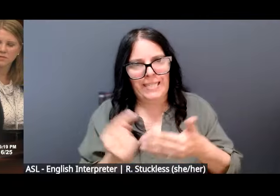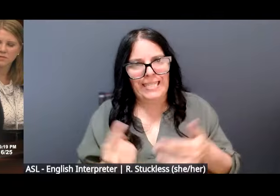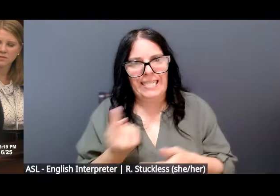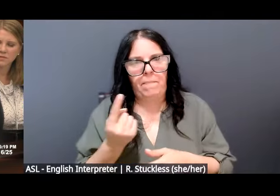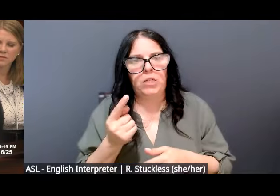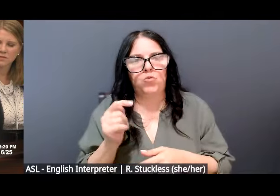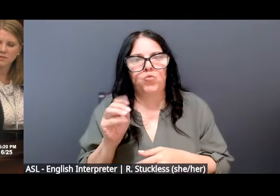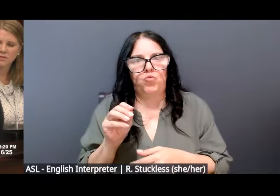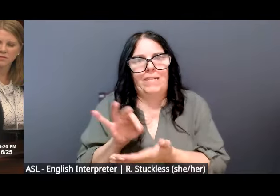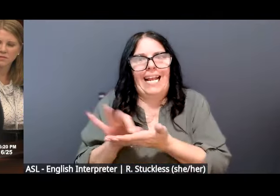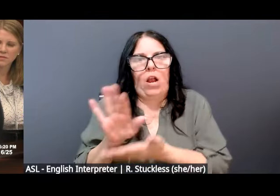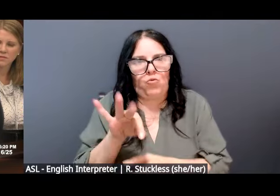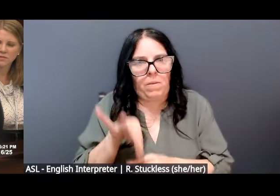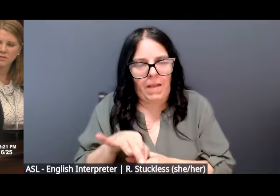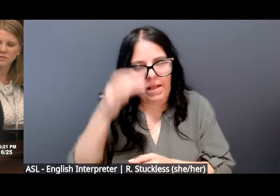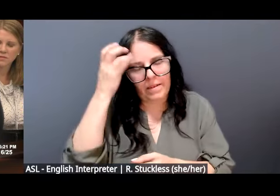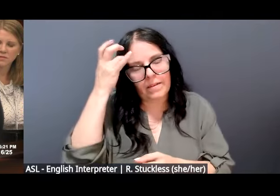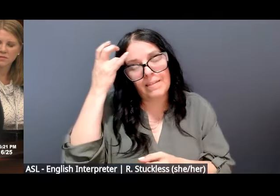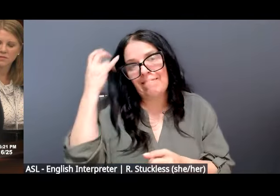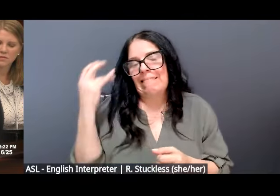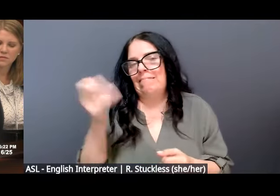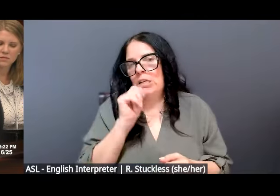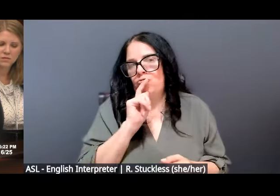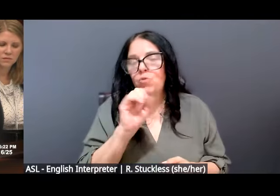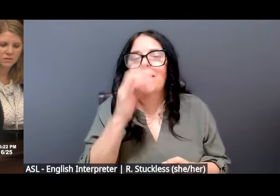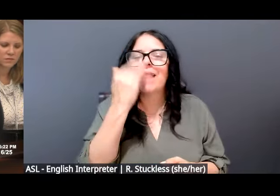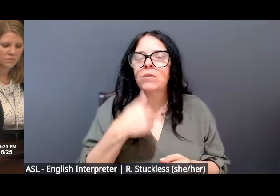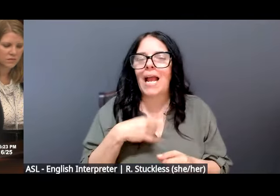why I phrased it as